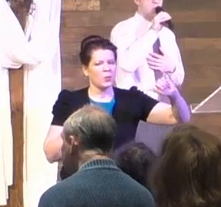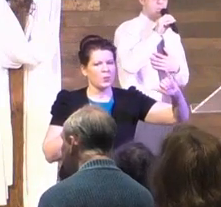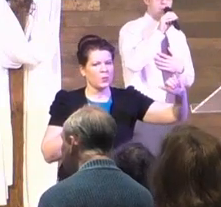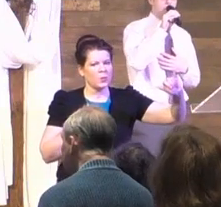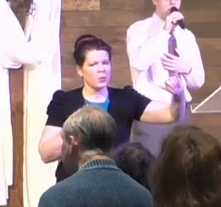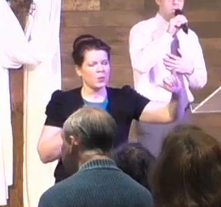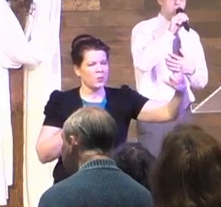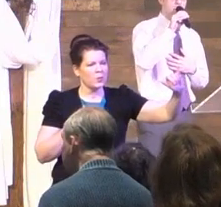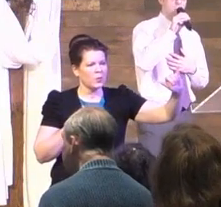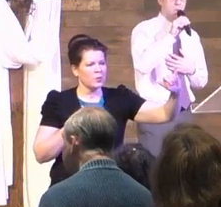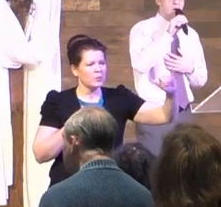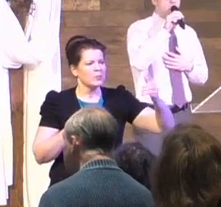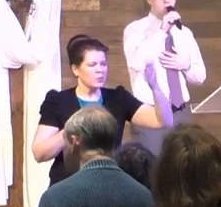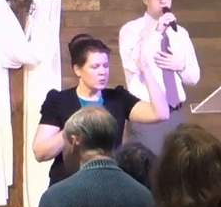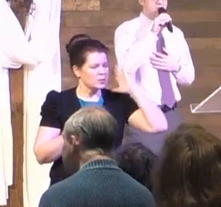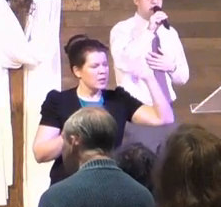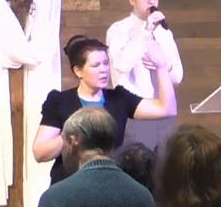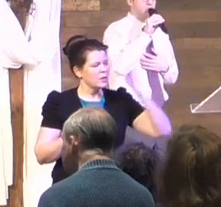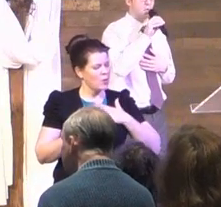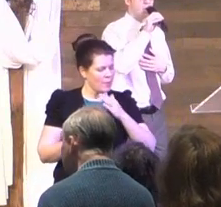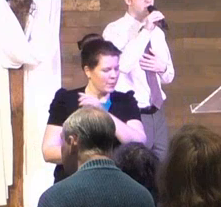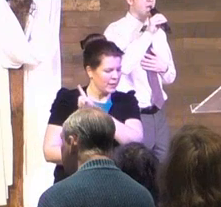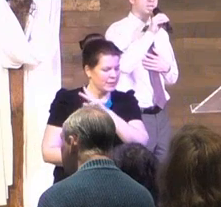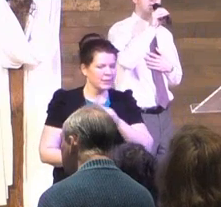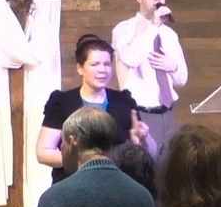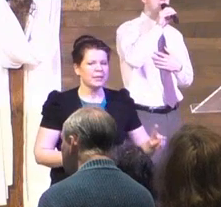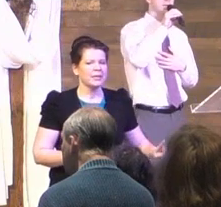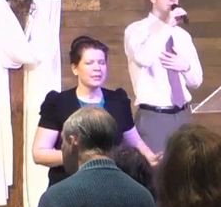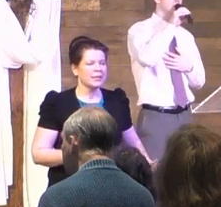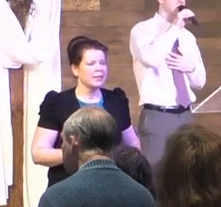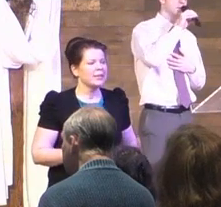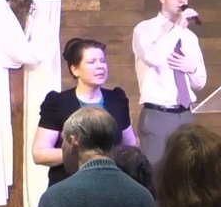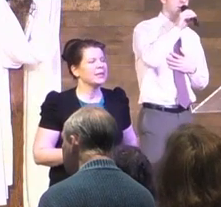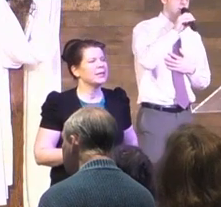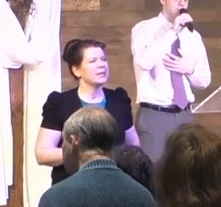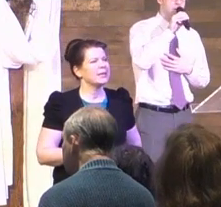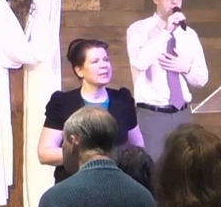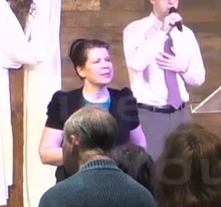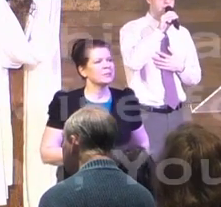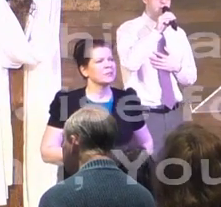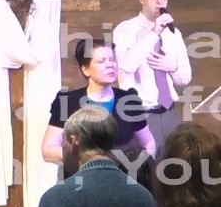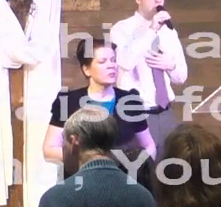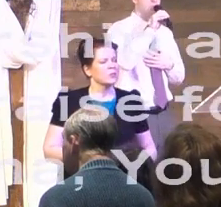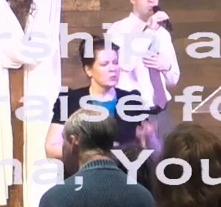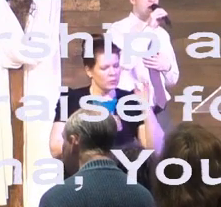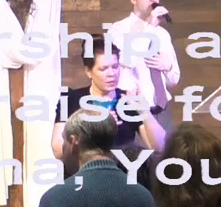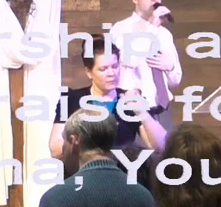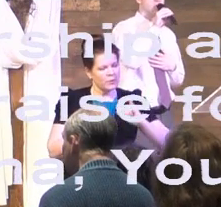forevermore. Sing praise forevermore. Hosanna, you're my King.